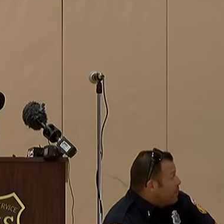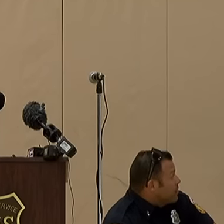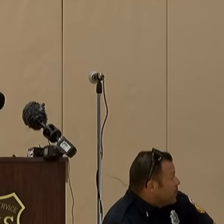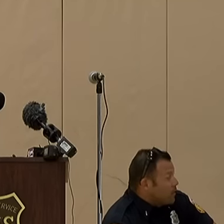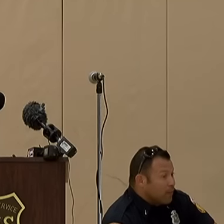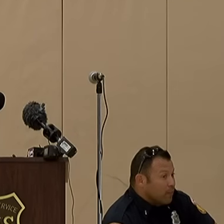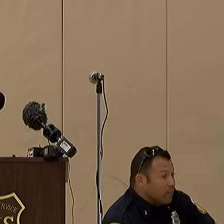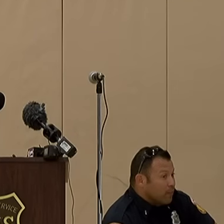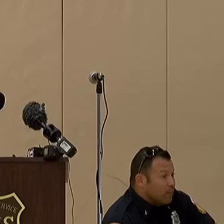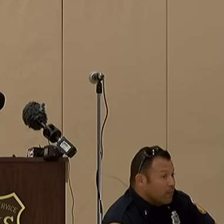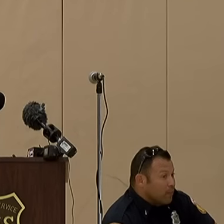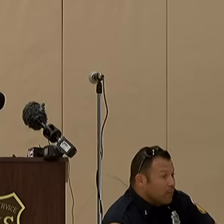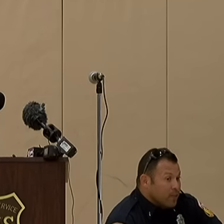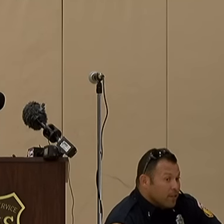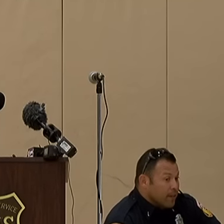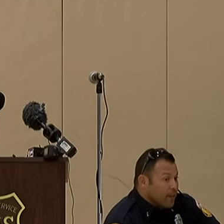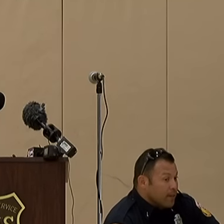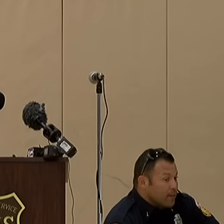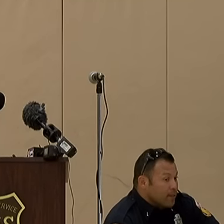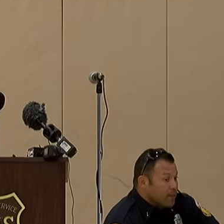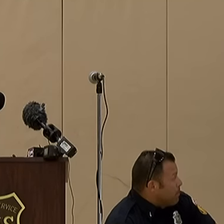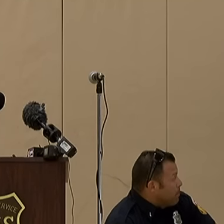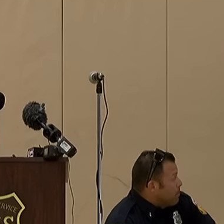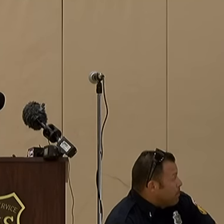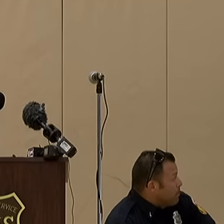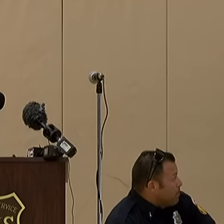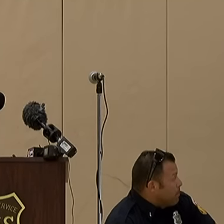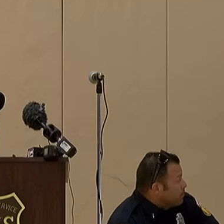My favorite thing about watching my fire and stuff like that is